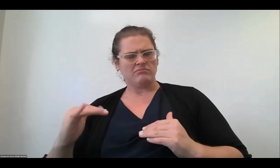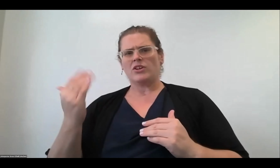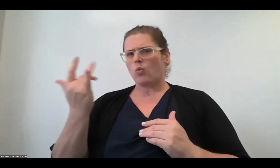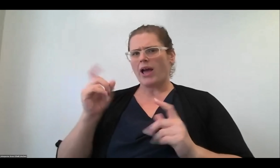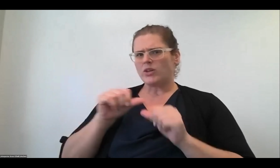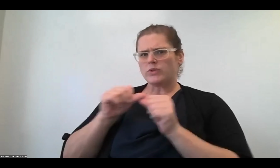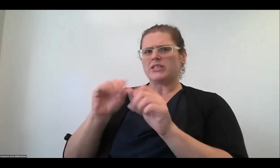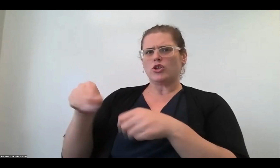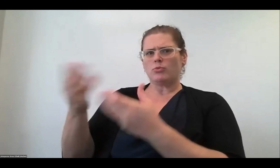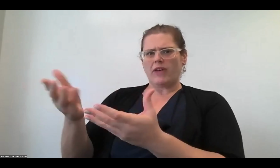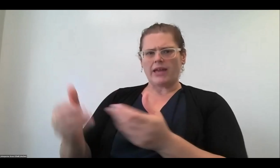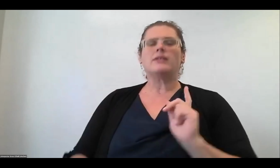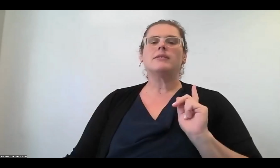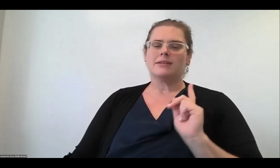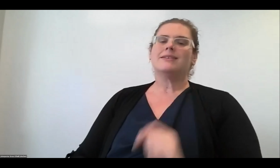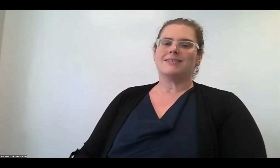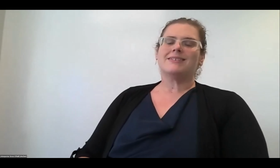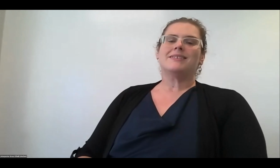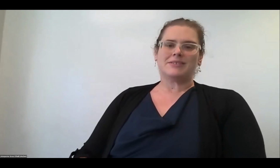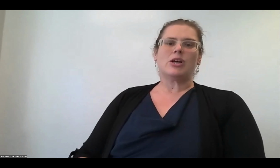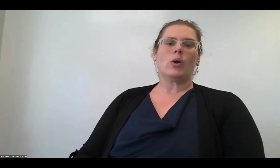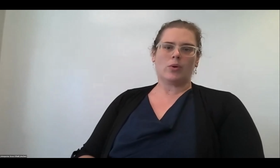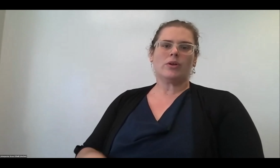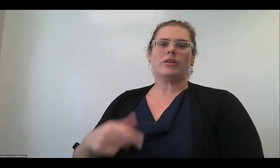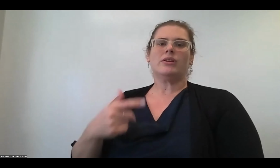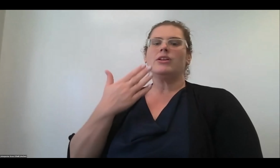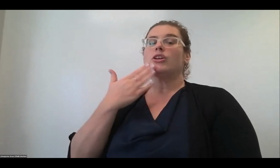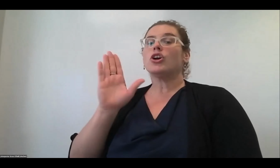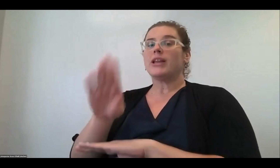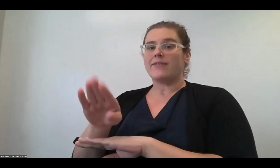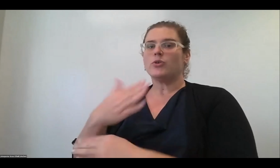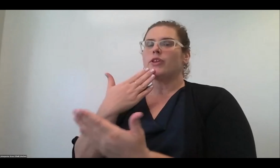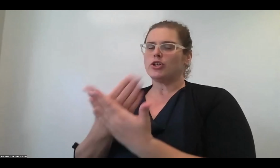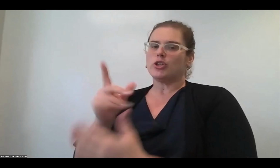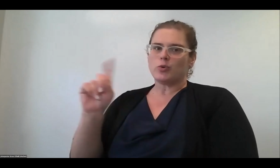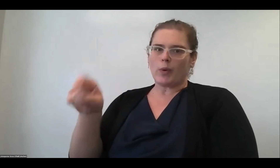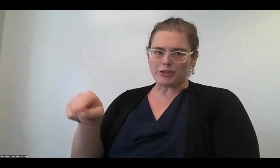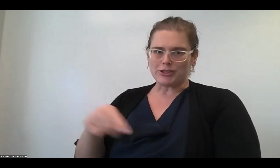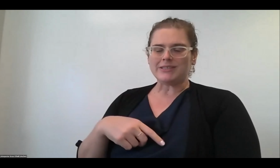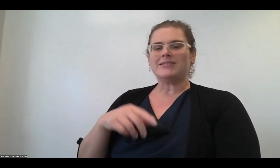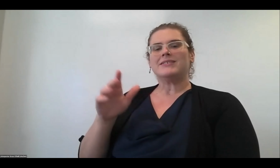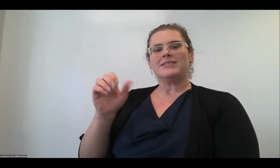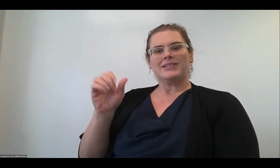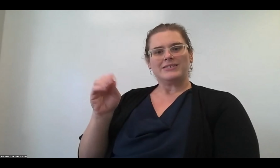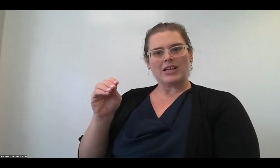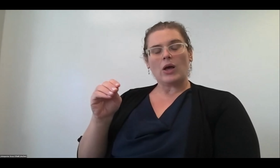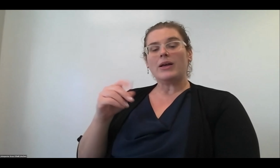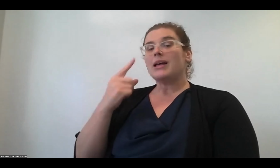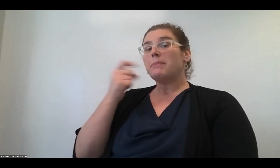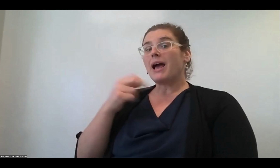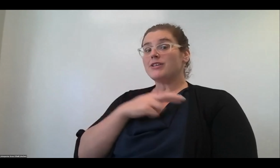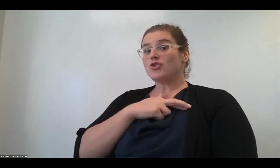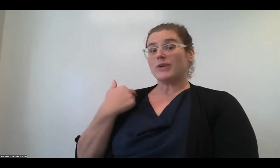Good afternoon. That is a very good question. So again, just because the risk has dropped,